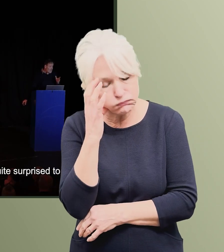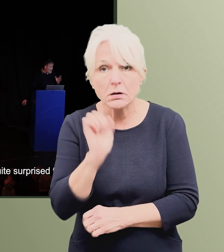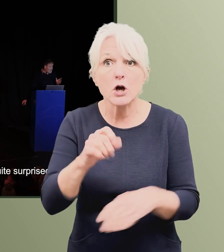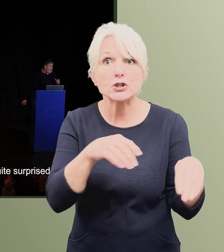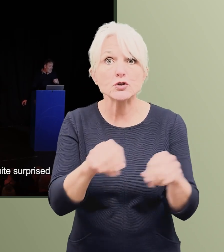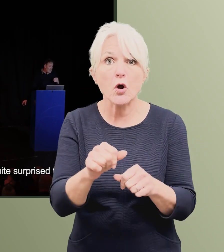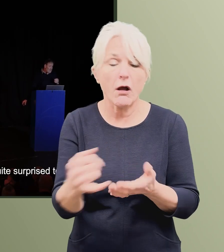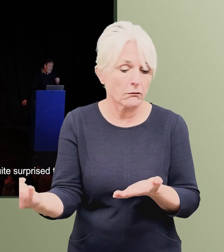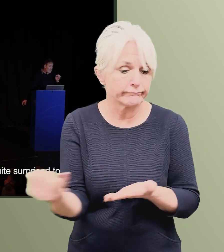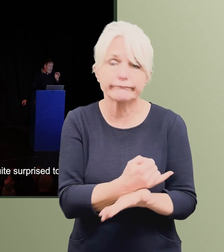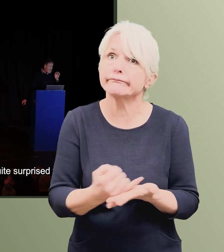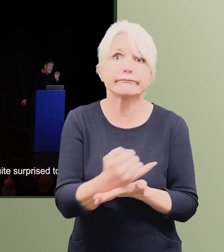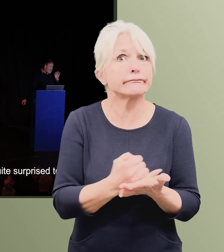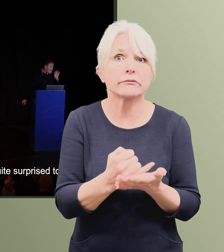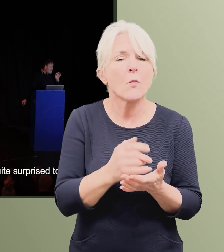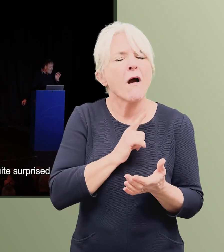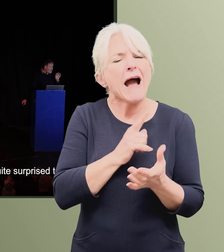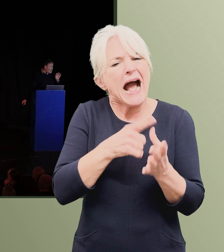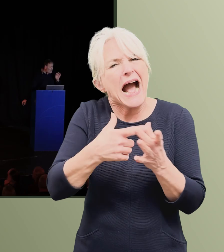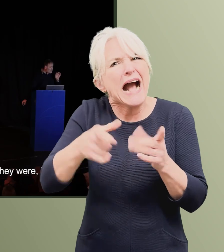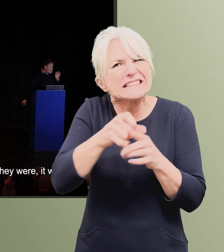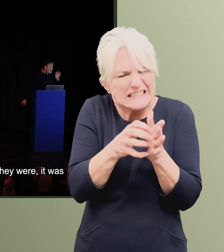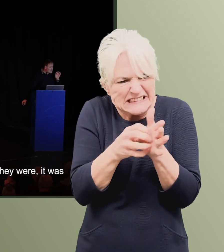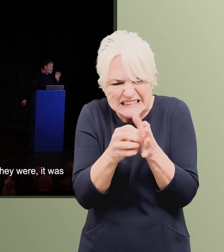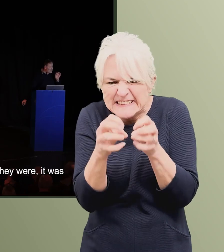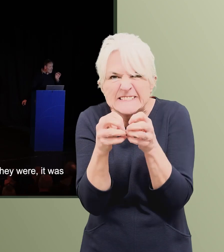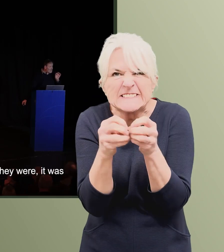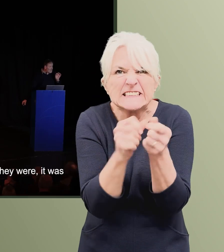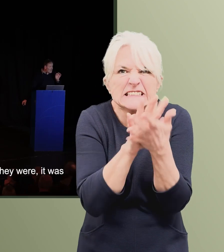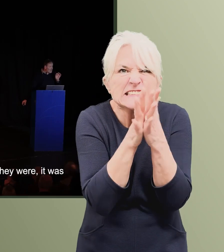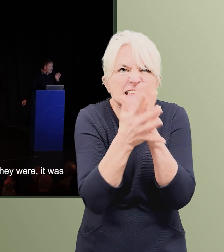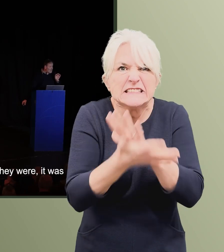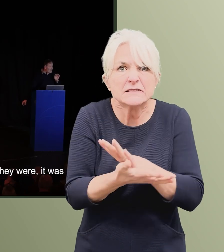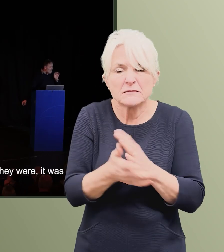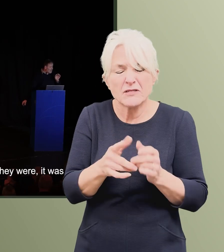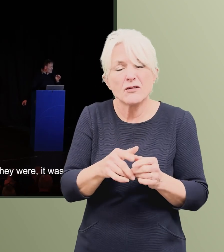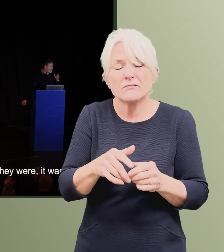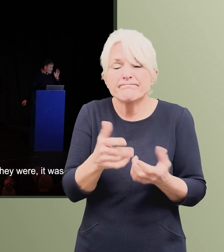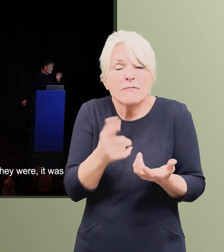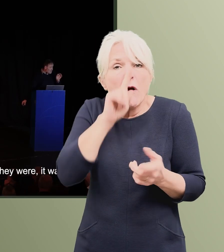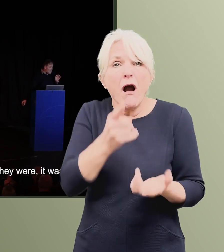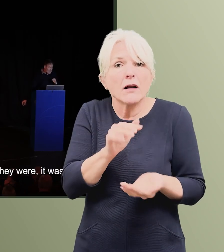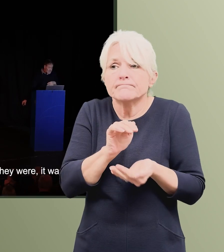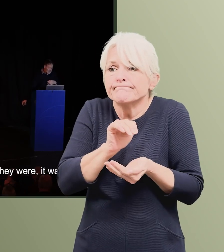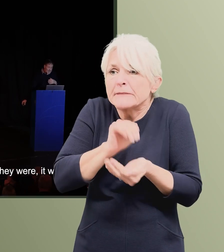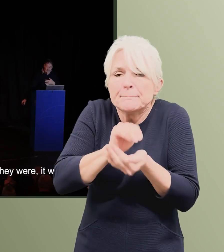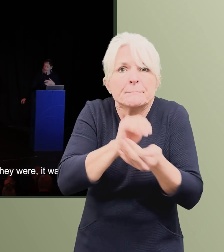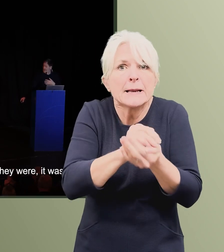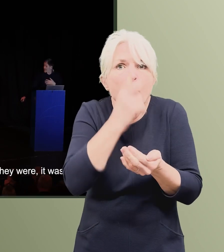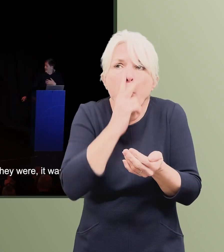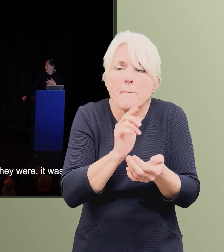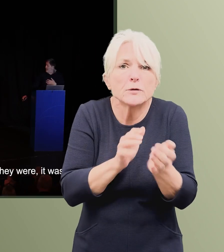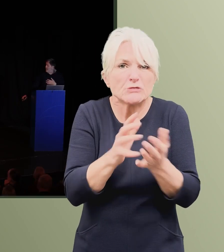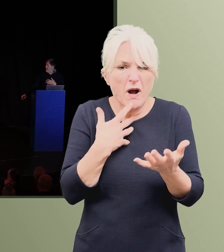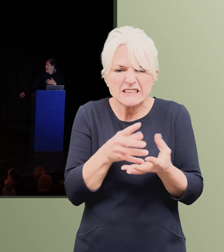quite surprised to pick up very, very friable, very small fragments of pottery, but nonetheless, it was pottery and